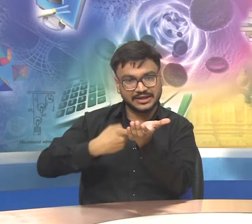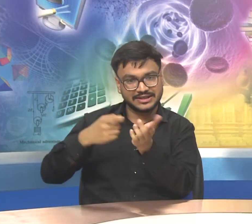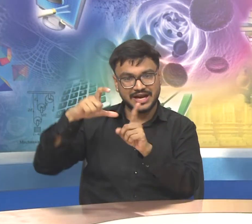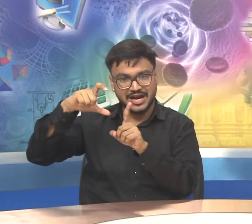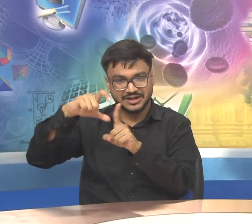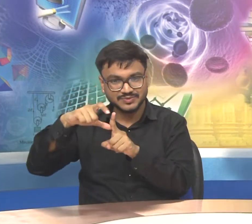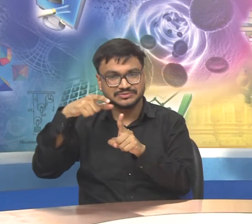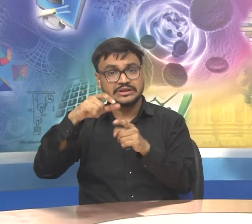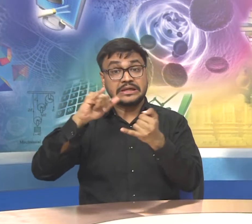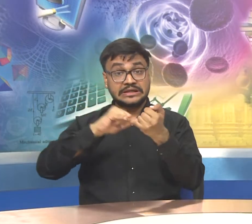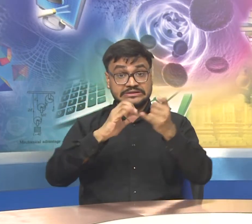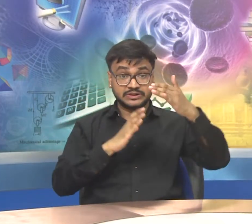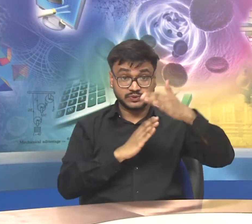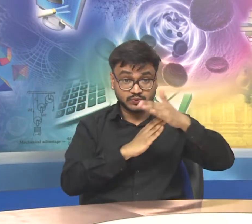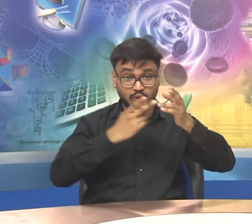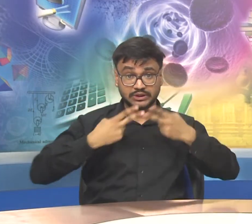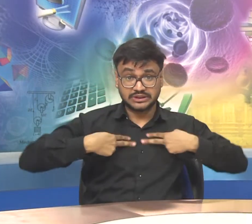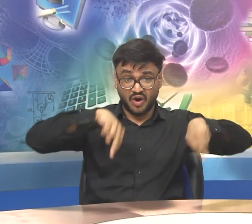As a court of record,